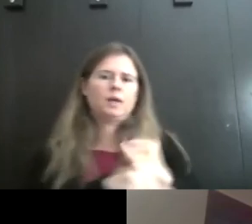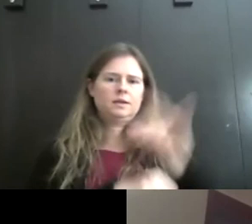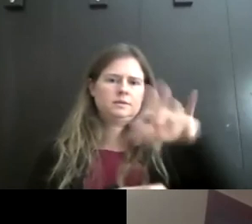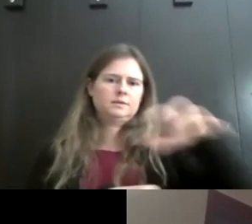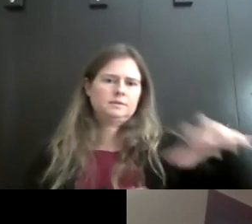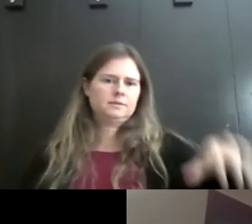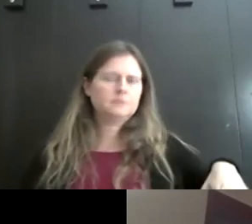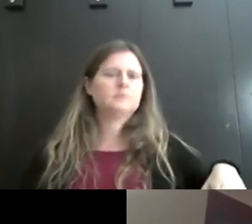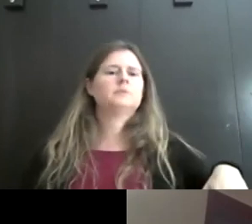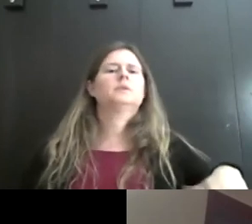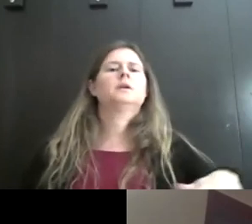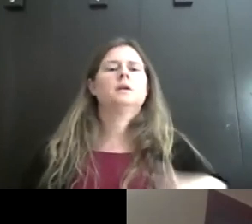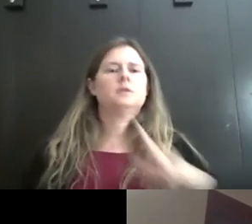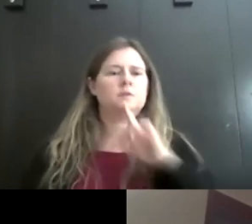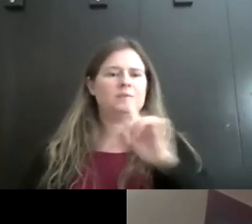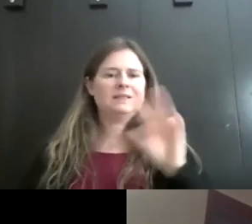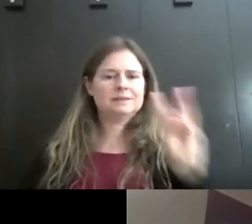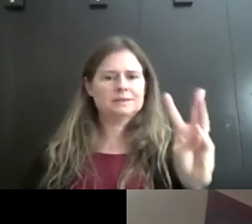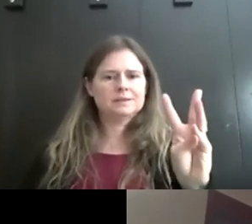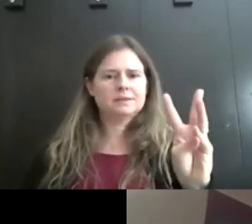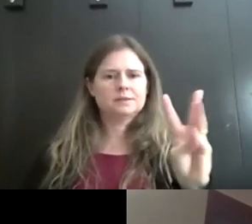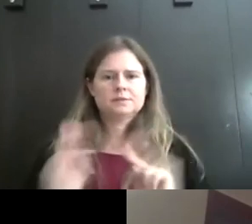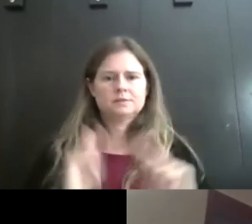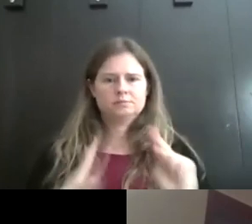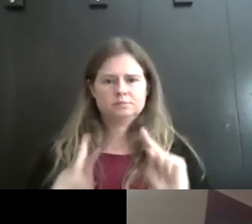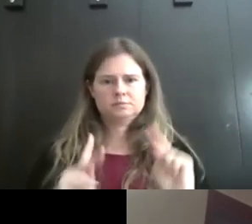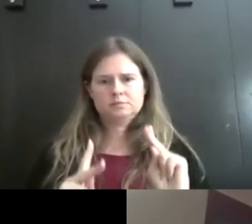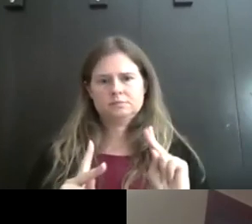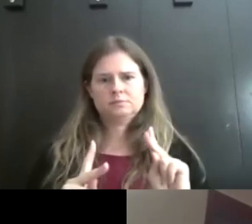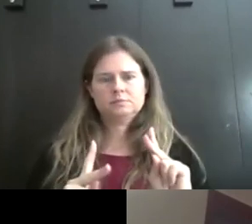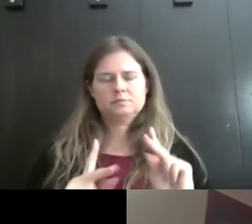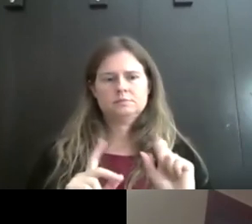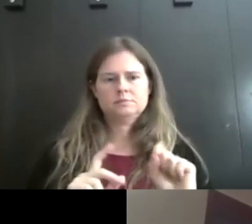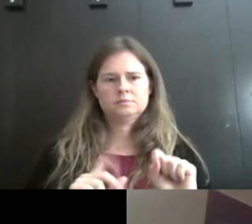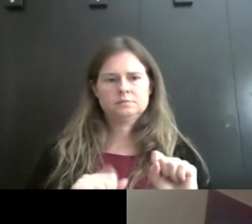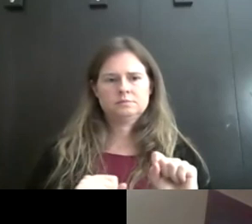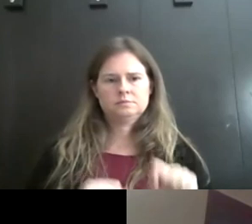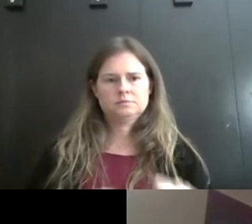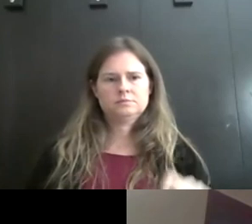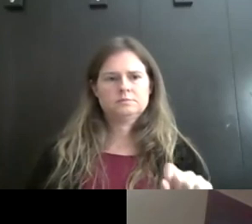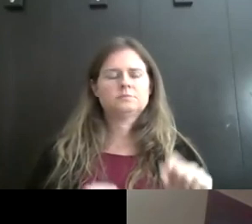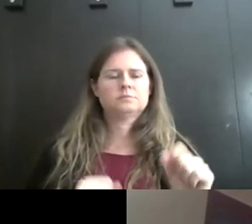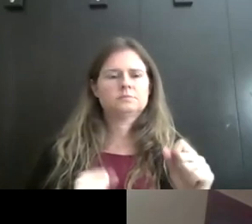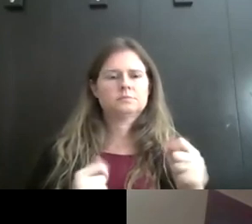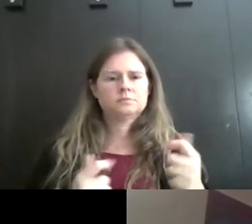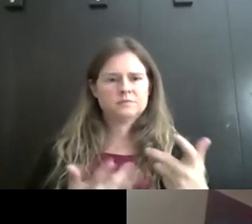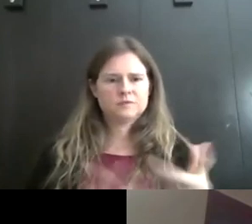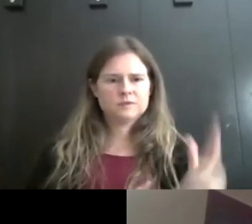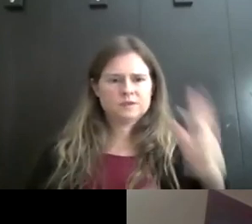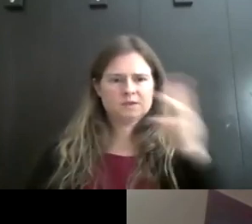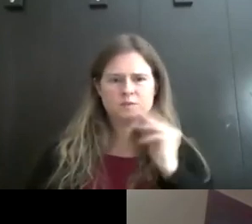there's only six of us right now that can say we've paddled in all of